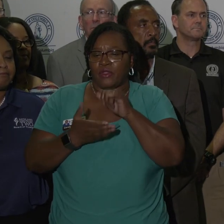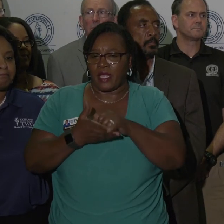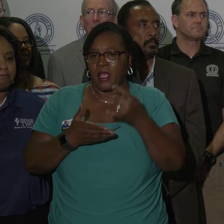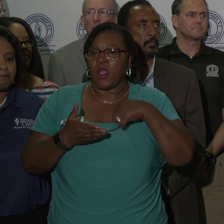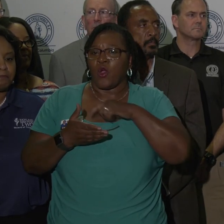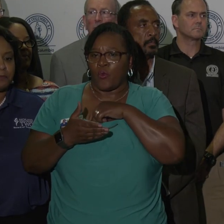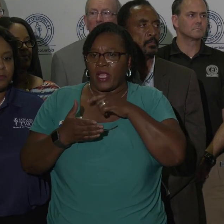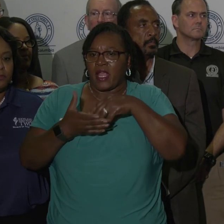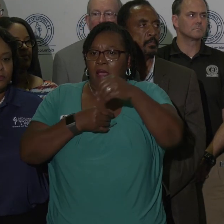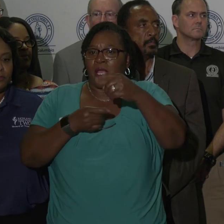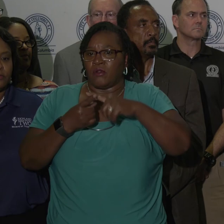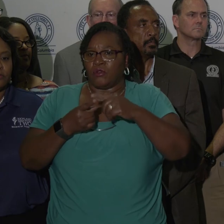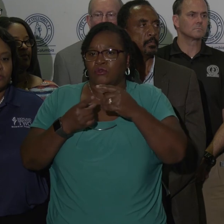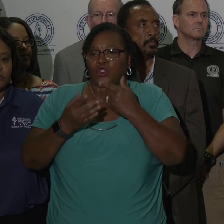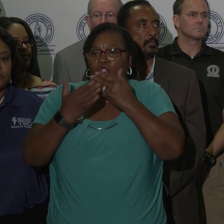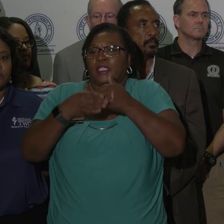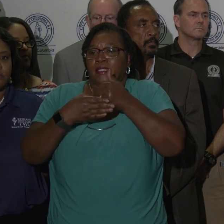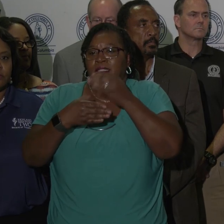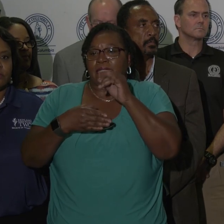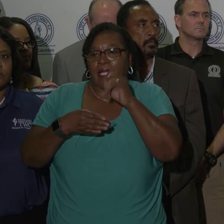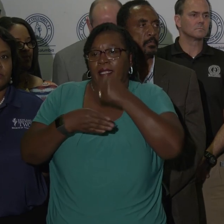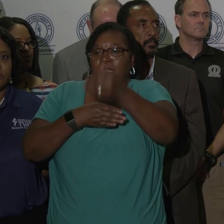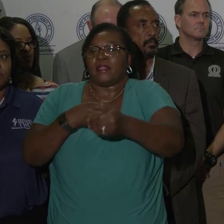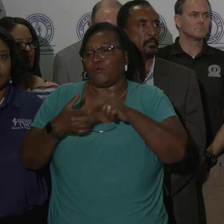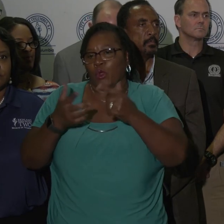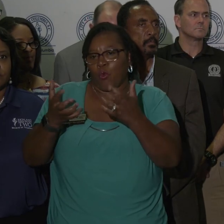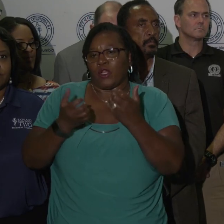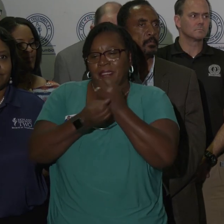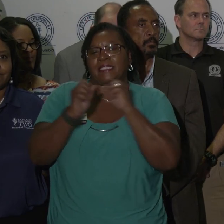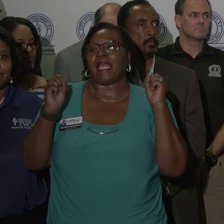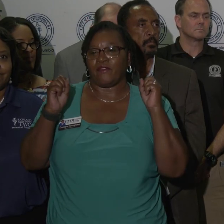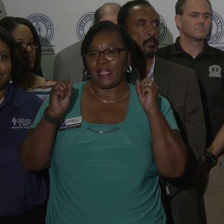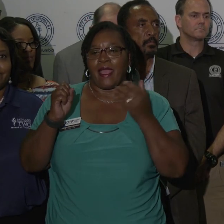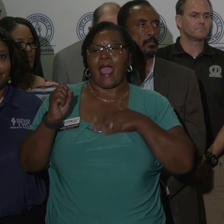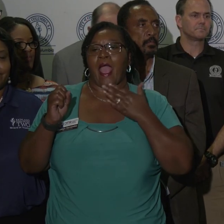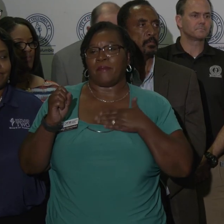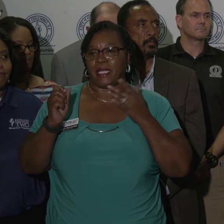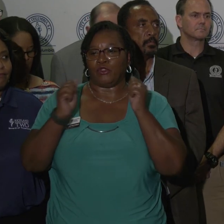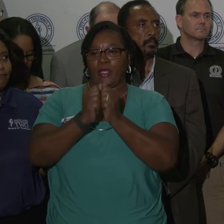we come out of this on the other side the way we all want to, safe and sound, happy and together.